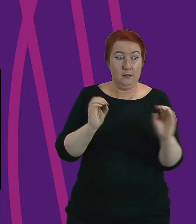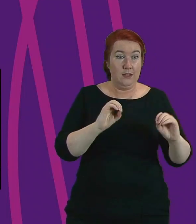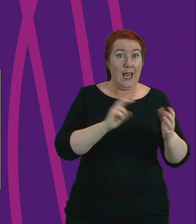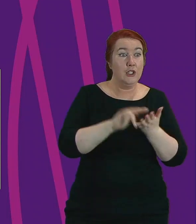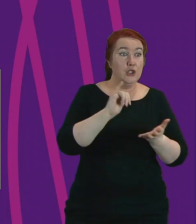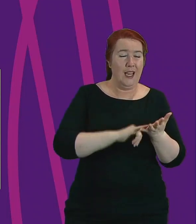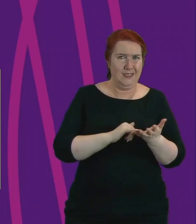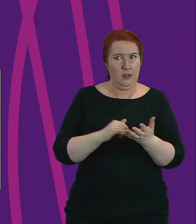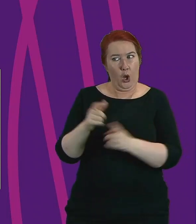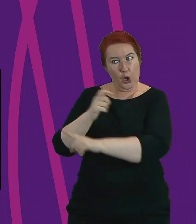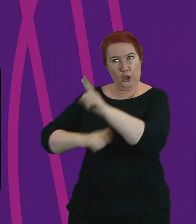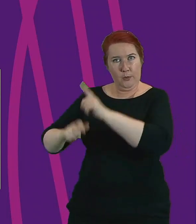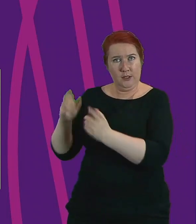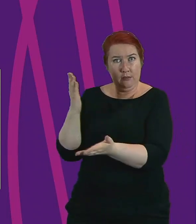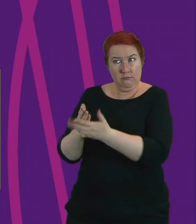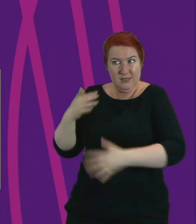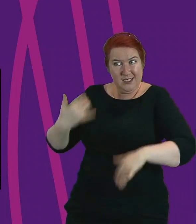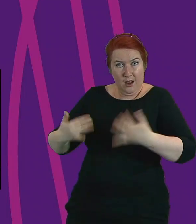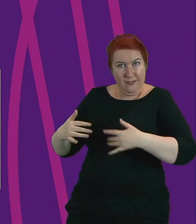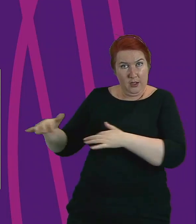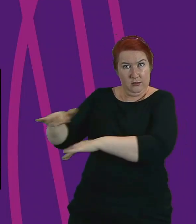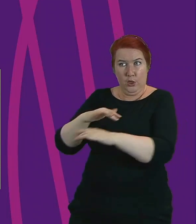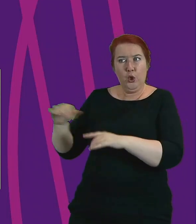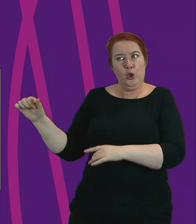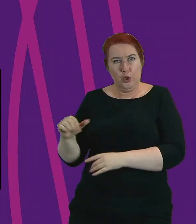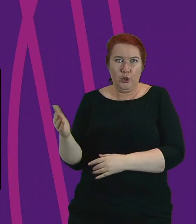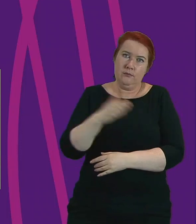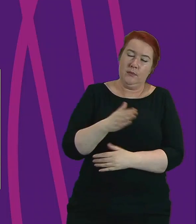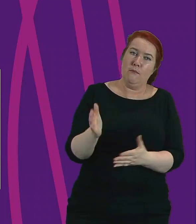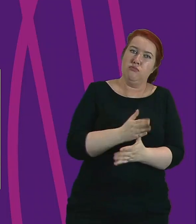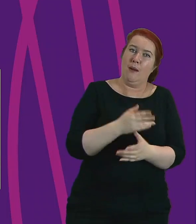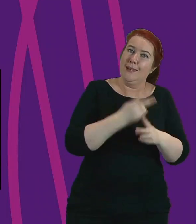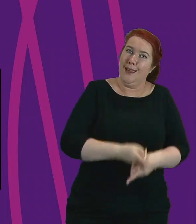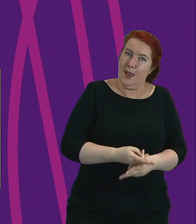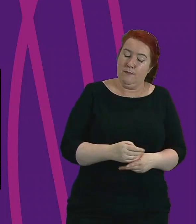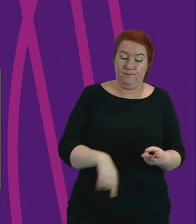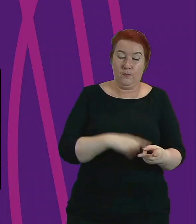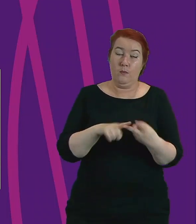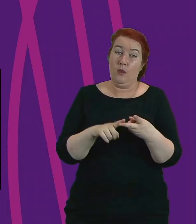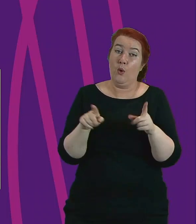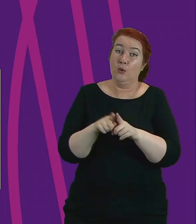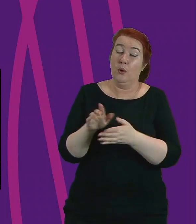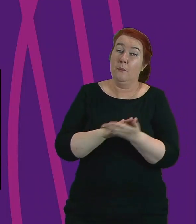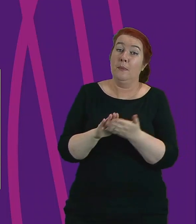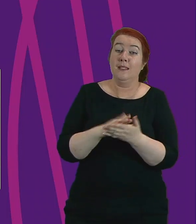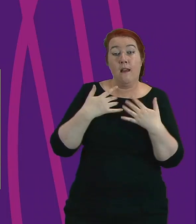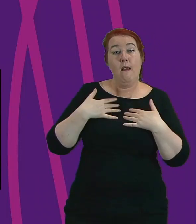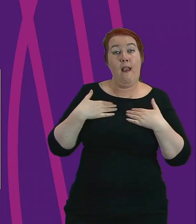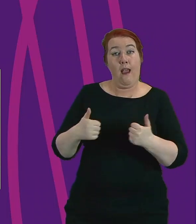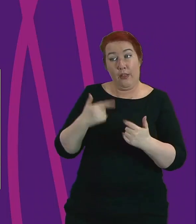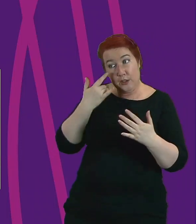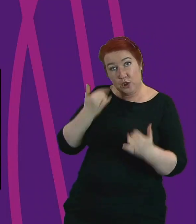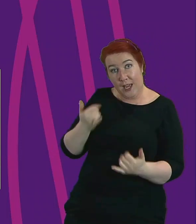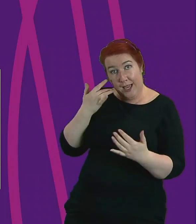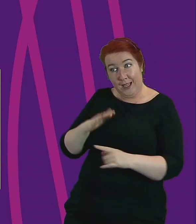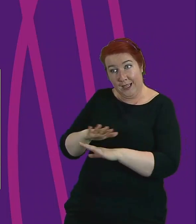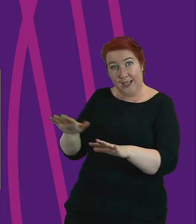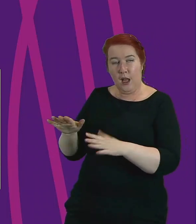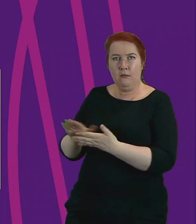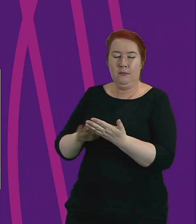that should otherwise be dealt with in primary care. It suggests a massive drop-off in health surveillance, with many diseases